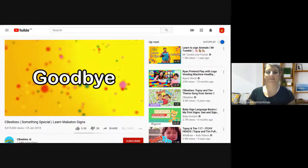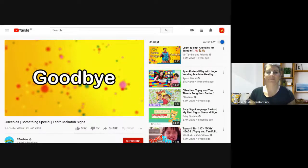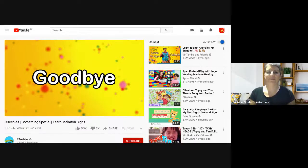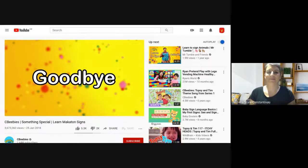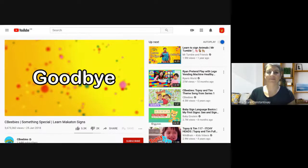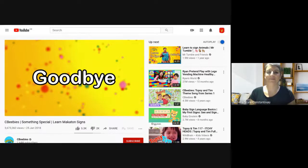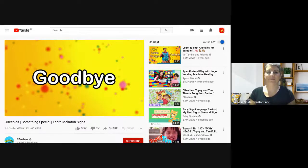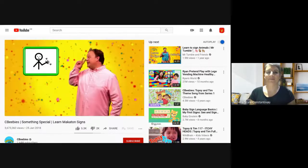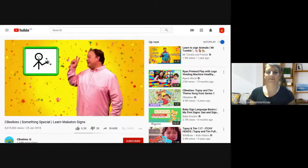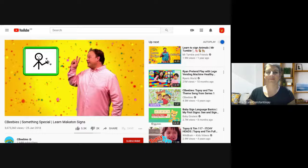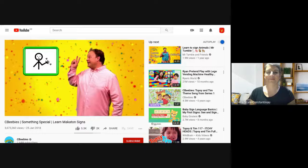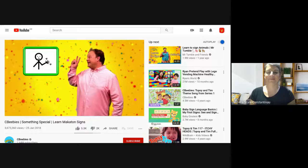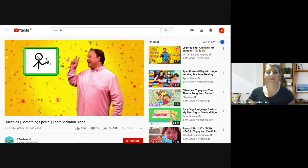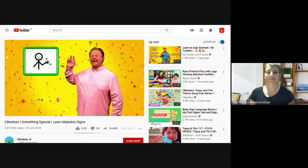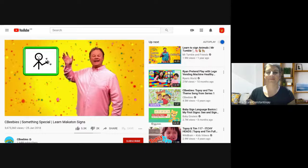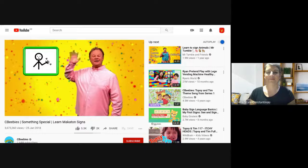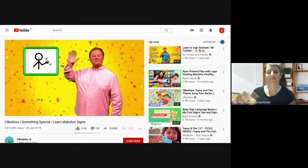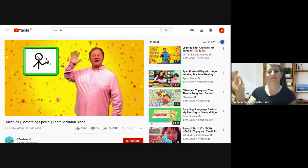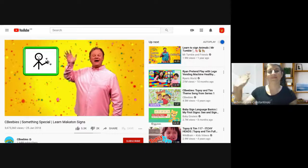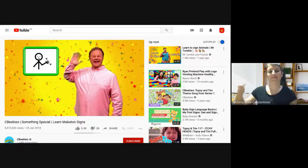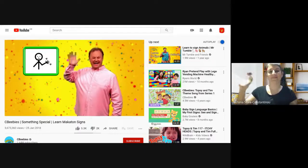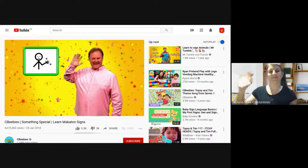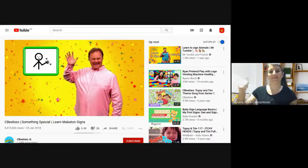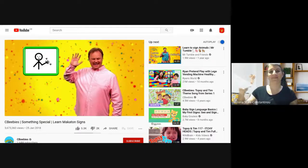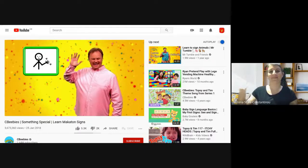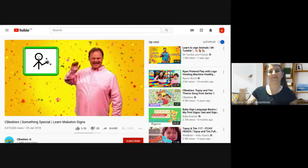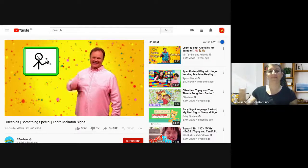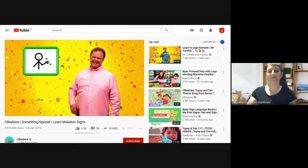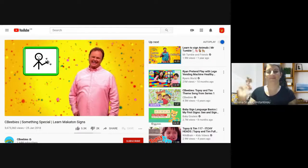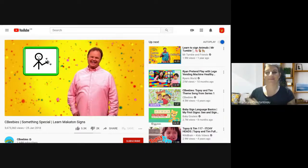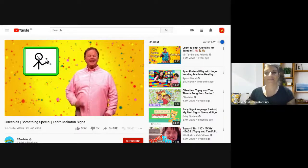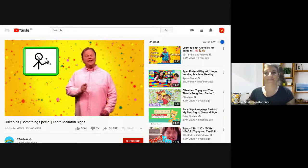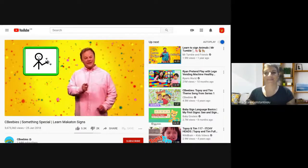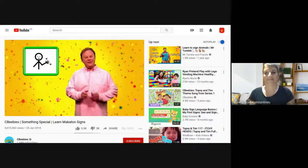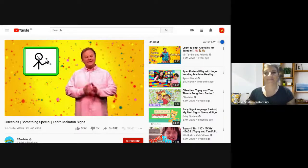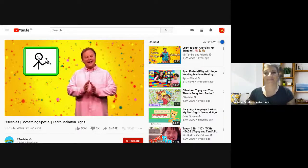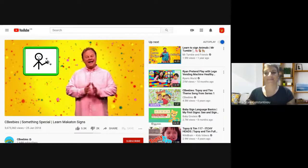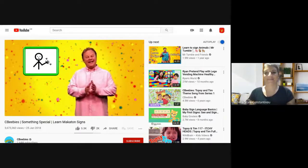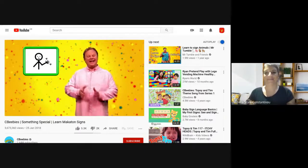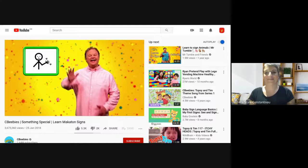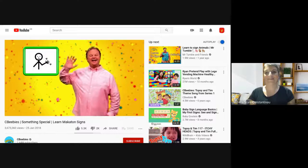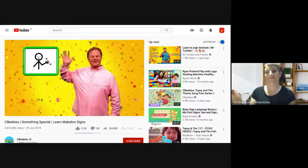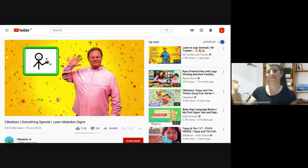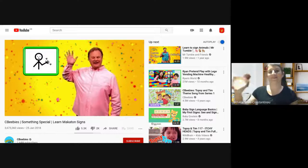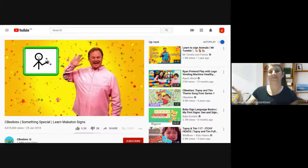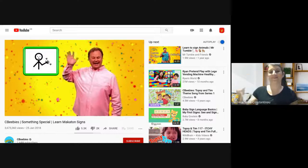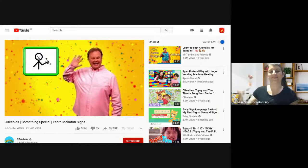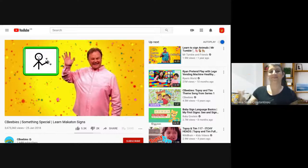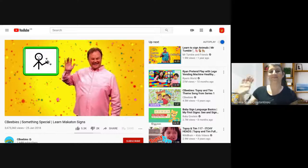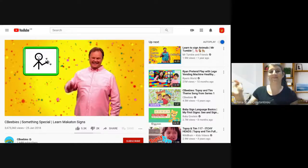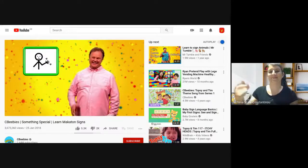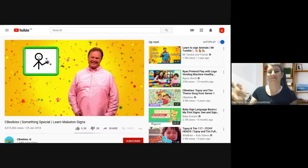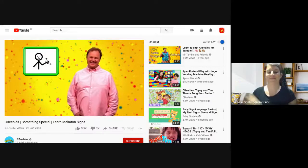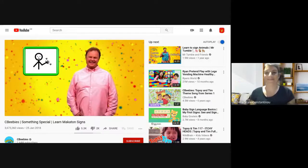Goodbye. Look. Look. Goodbye. You You sign. sign.